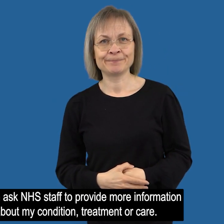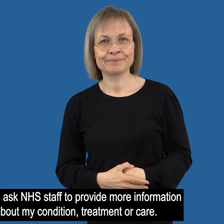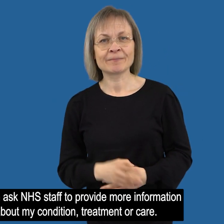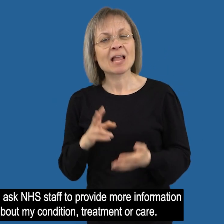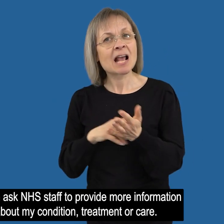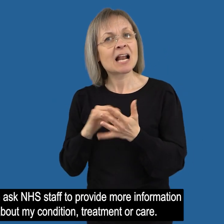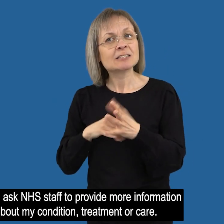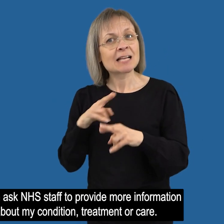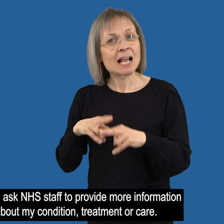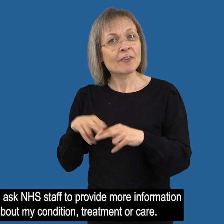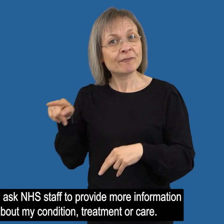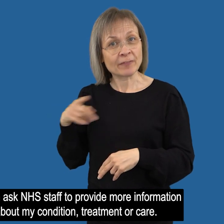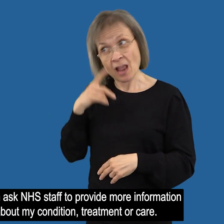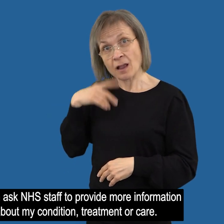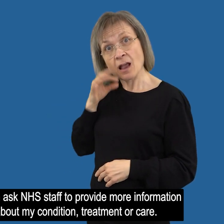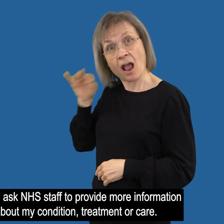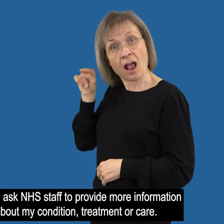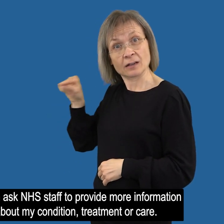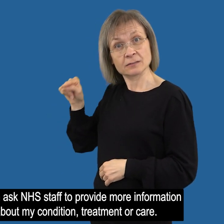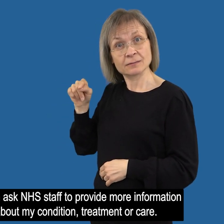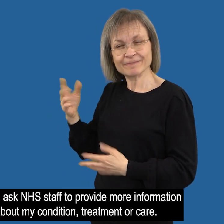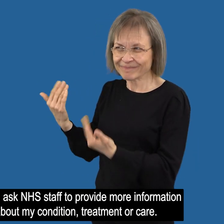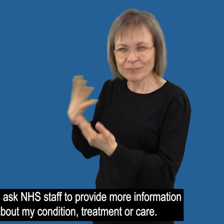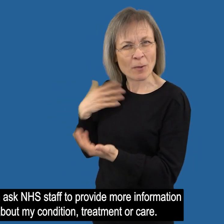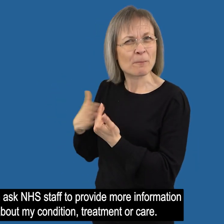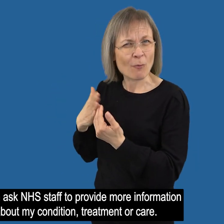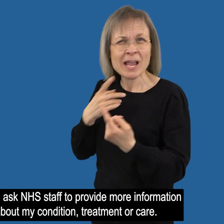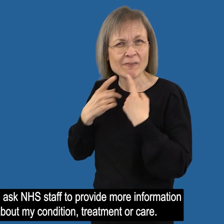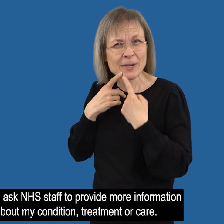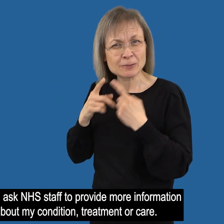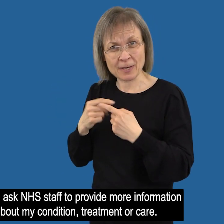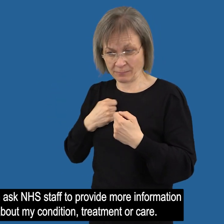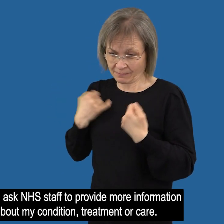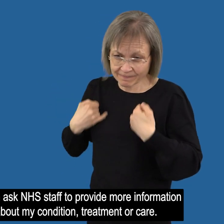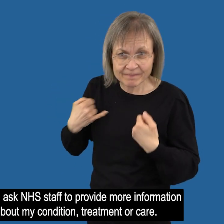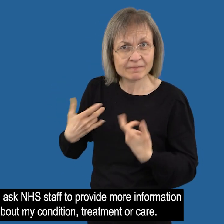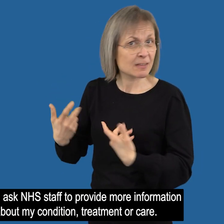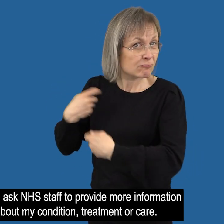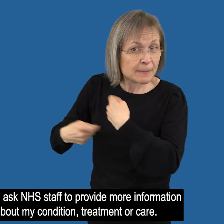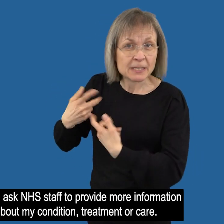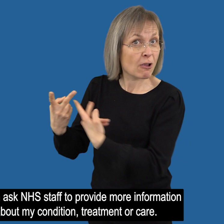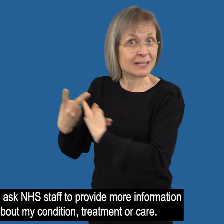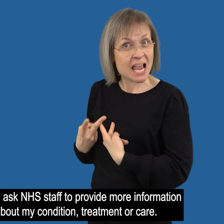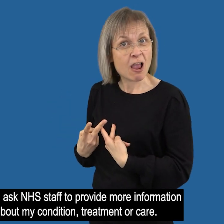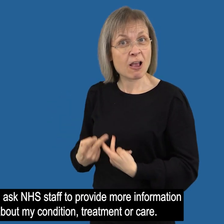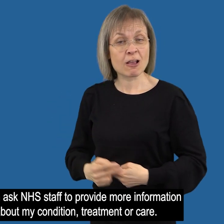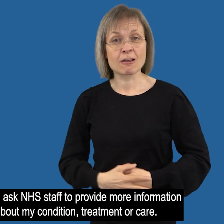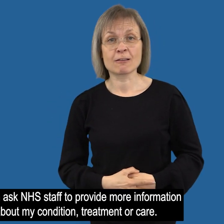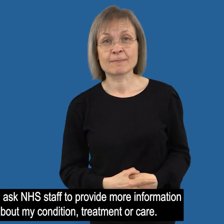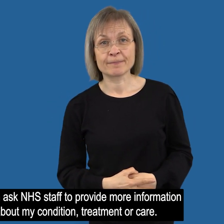I can ask NHS staff to provide more information about my condition, treatment, or care. I can ask